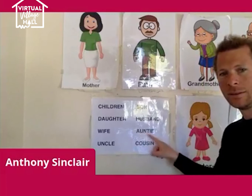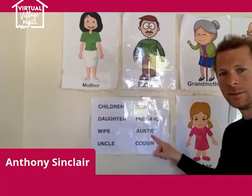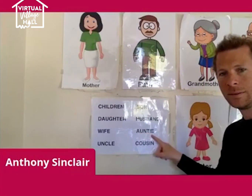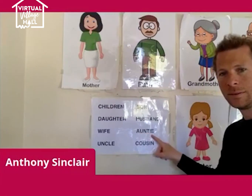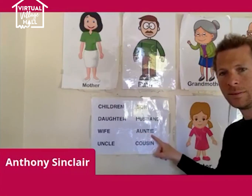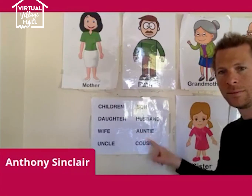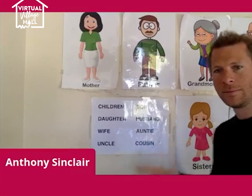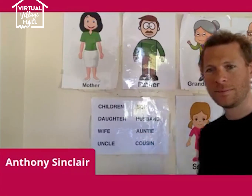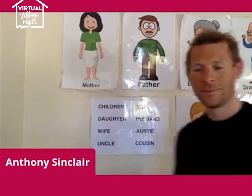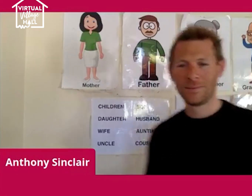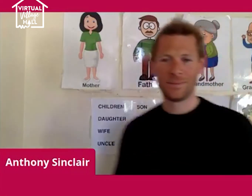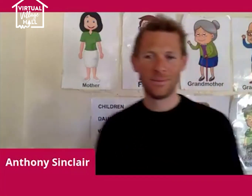Auntie.